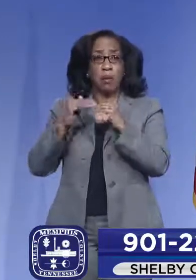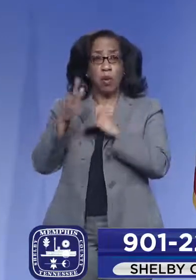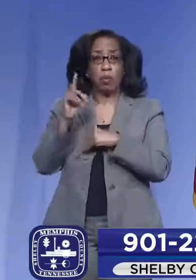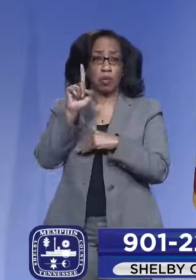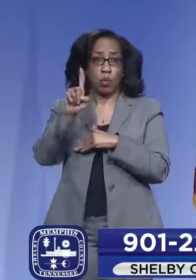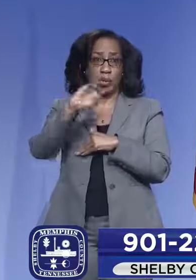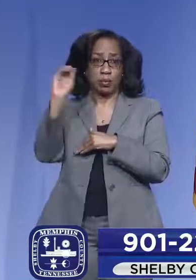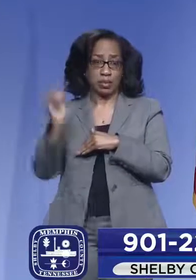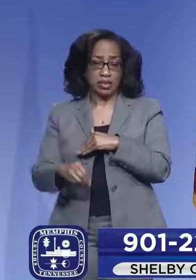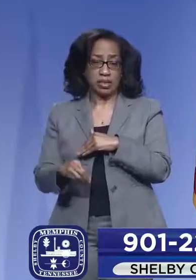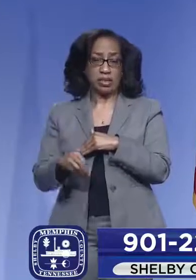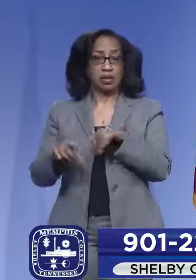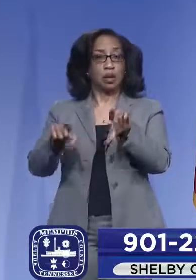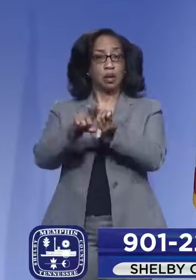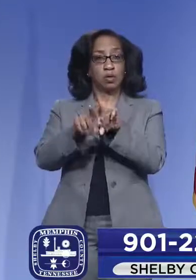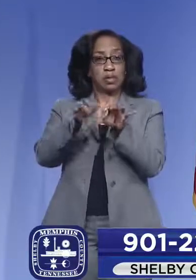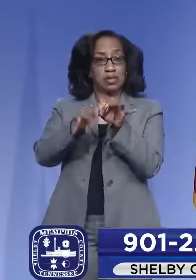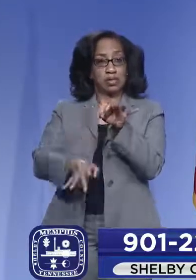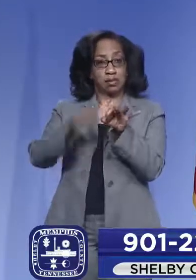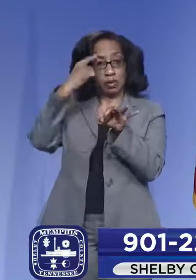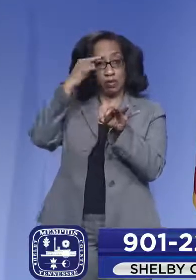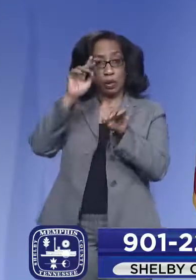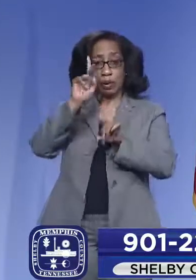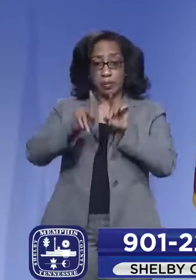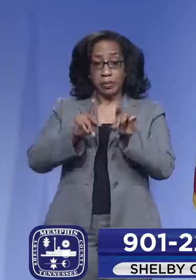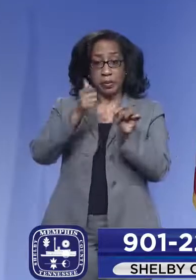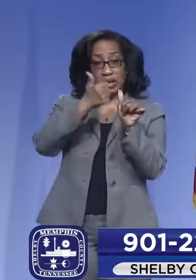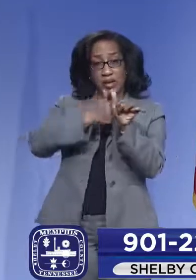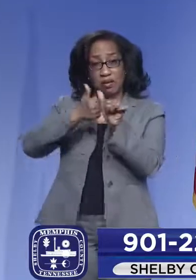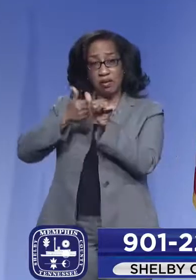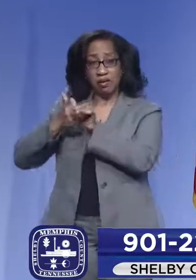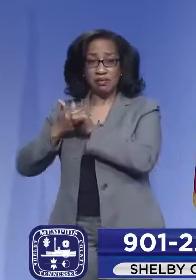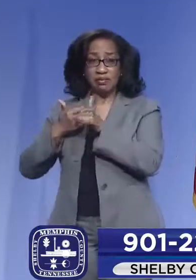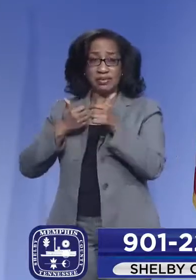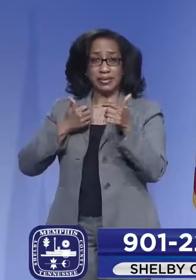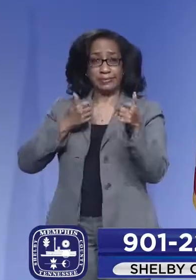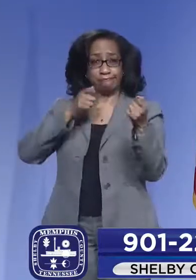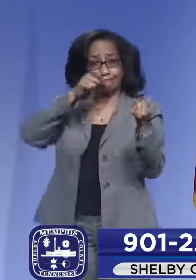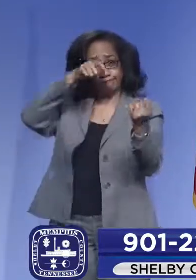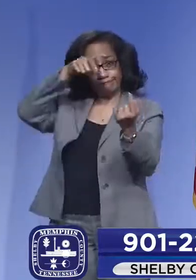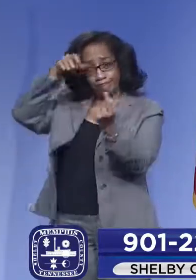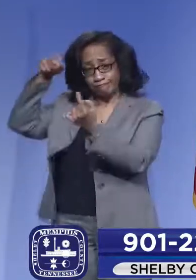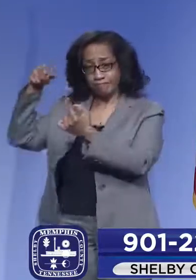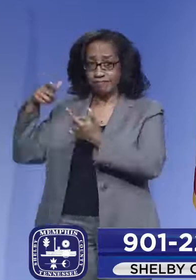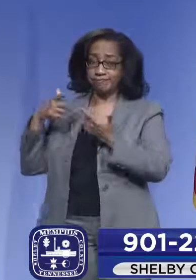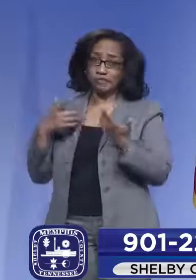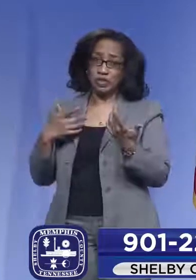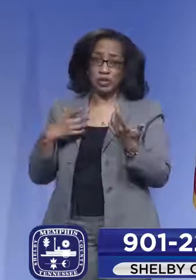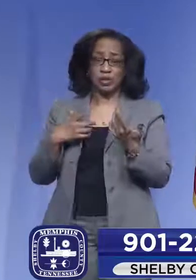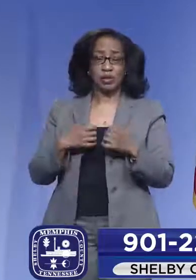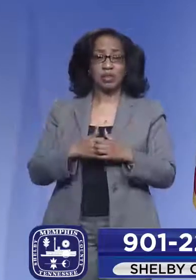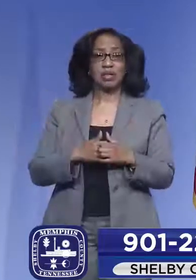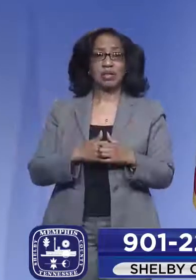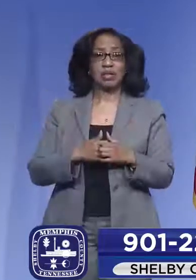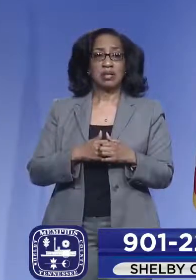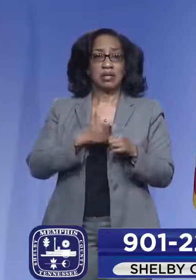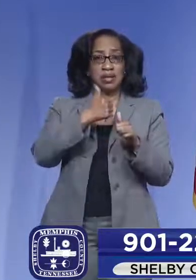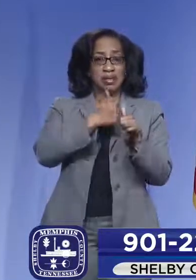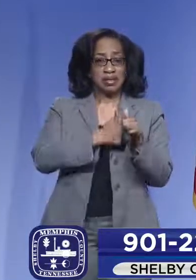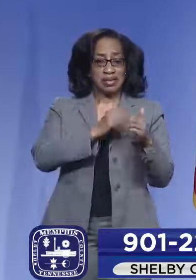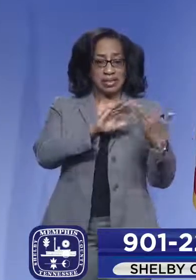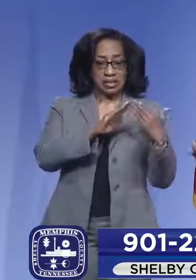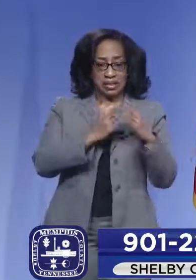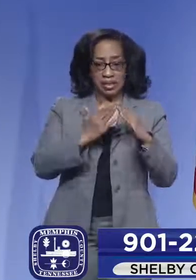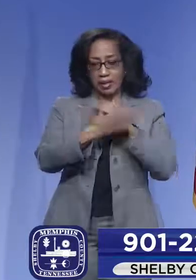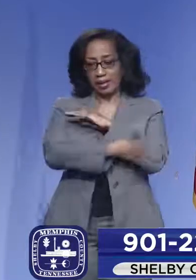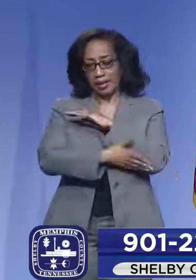simpler for citizens if everybody was on the same page. When you're talking about from county, city, county,